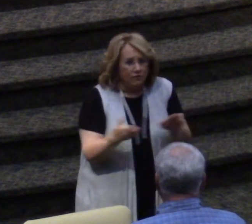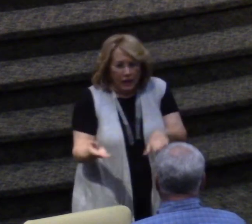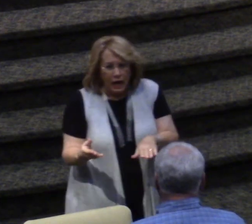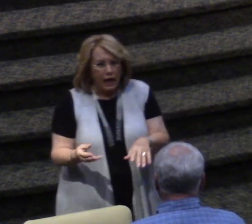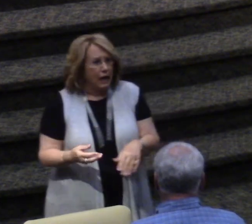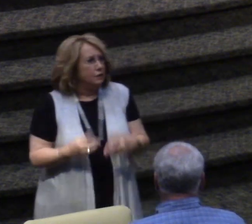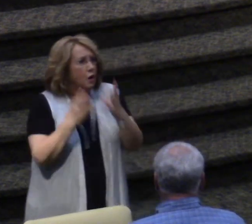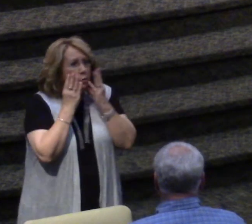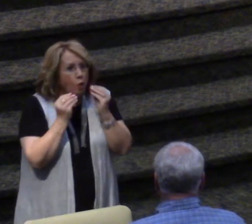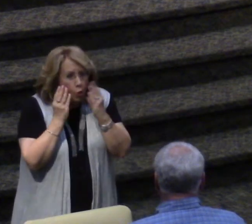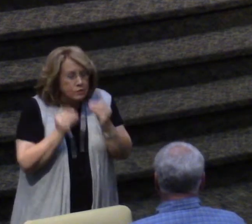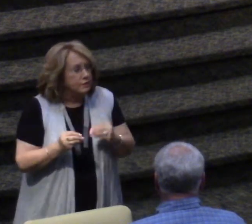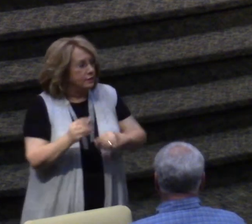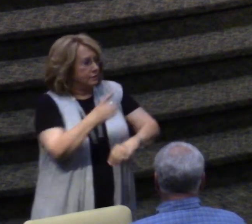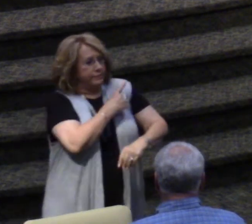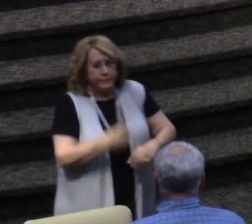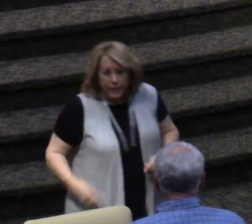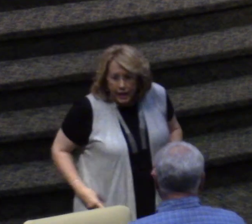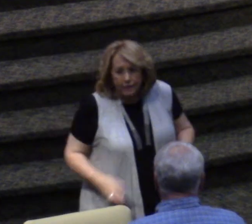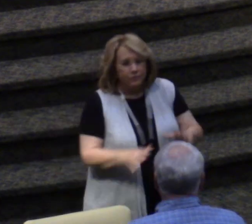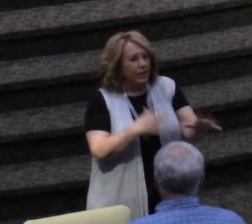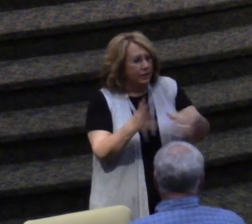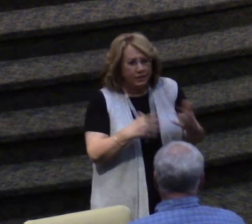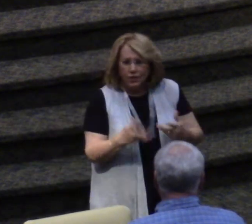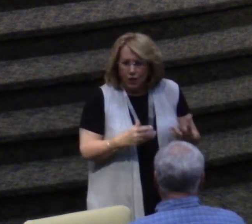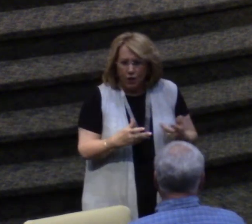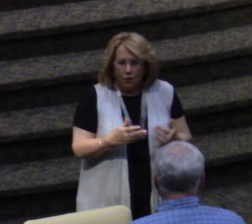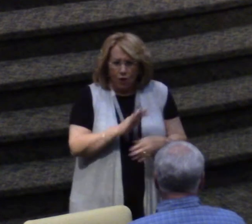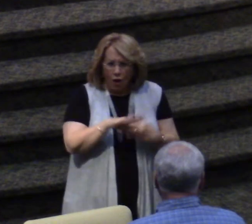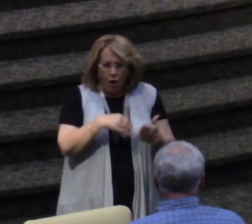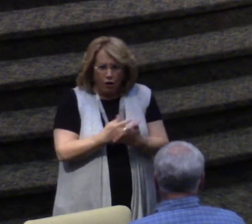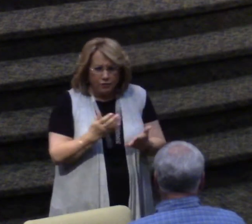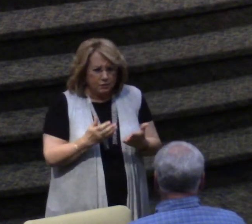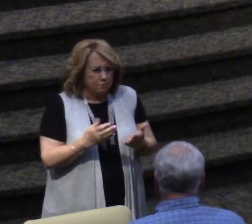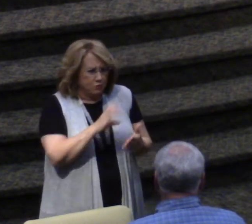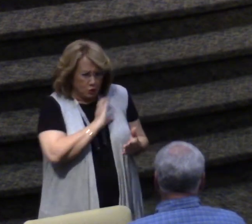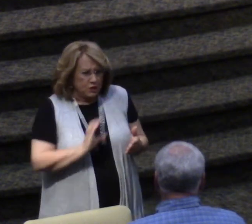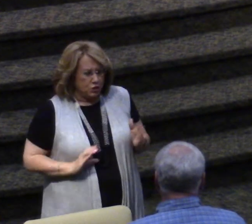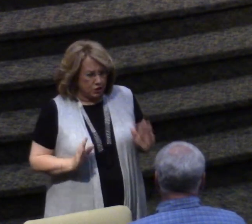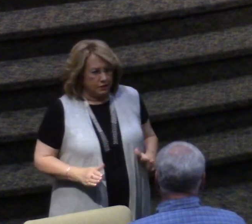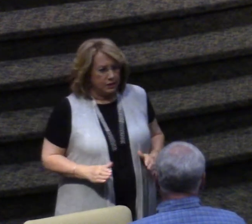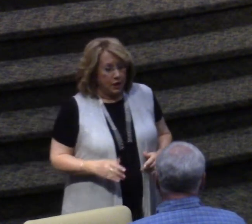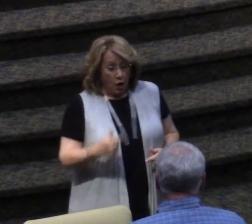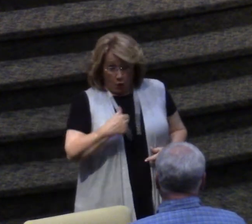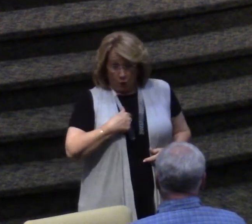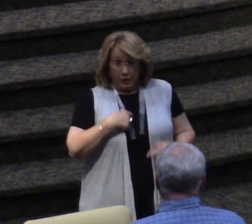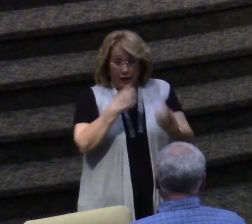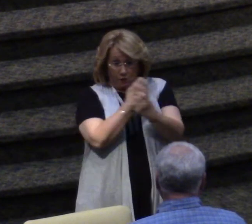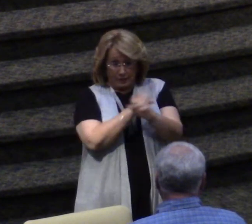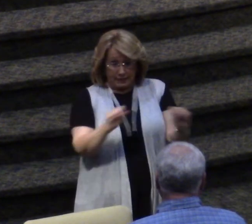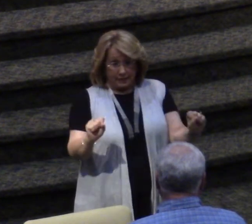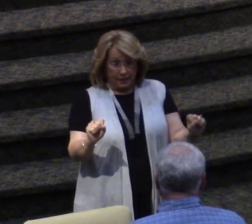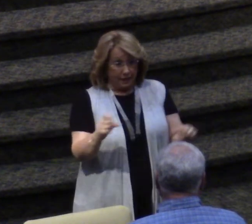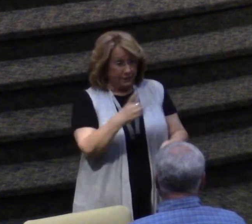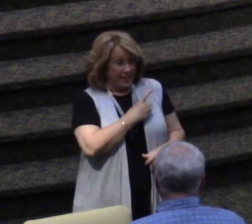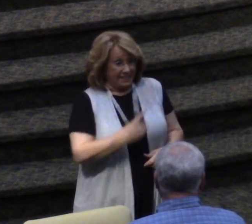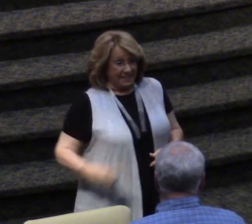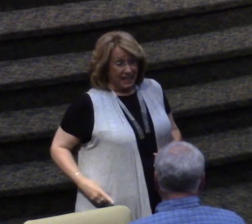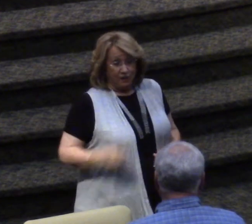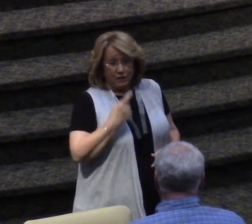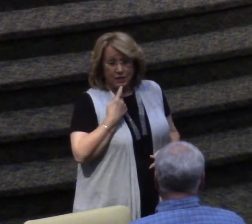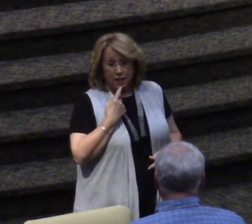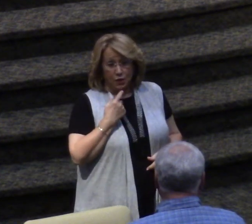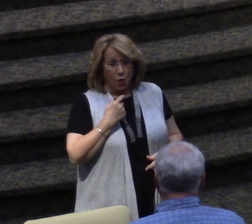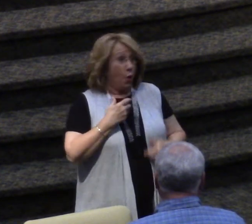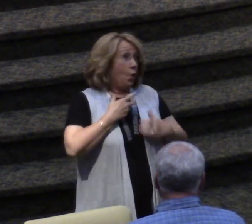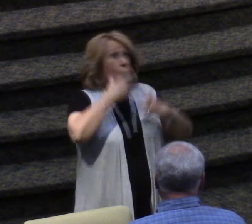and David. Square off and do a little jig or something. When I got saved, I'd like to think that old David said, "Woo! The